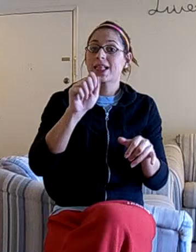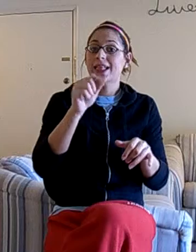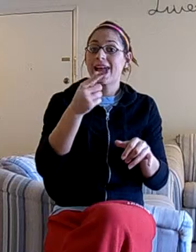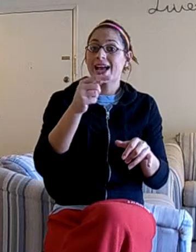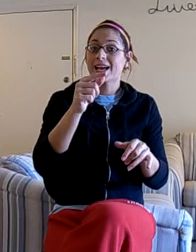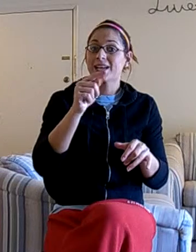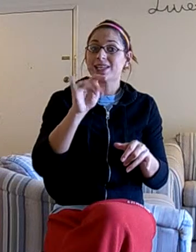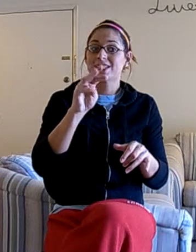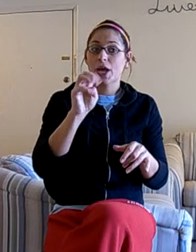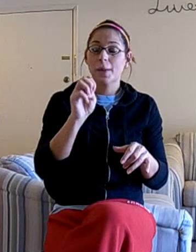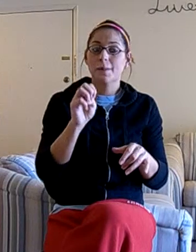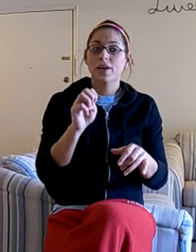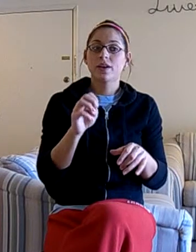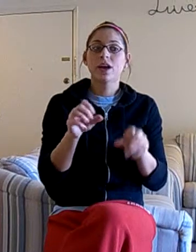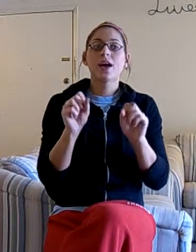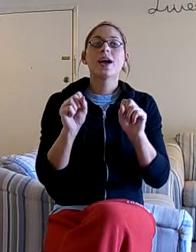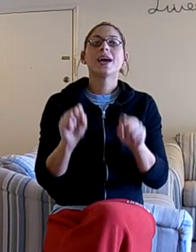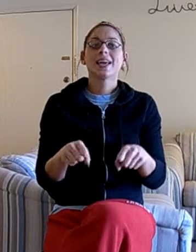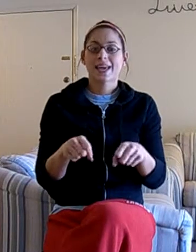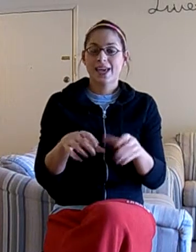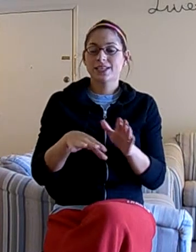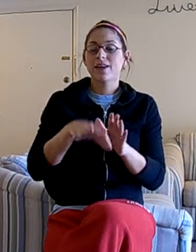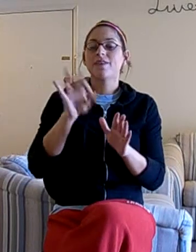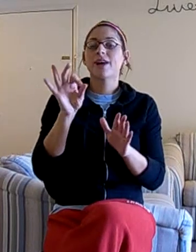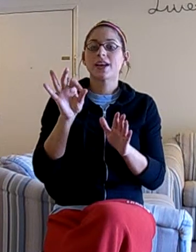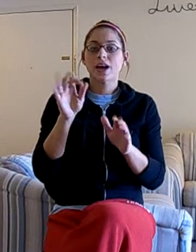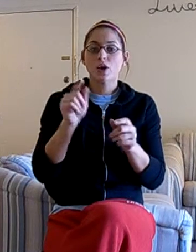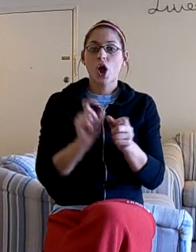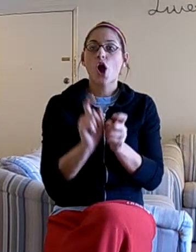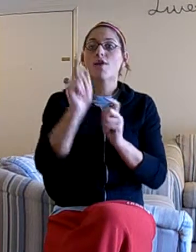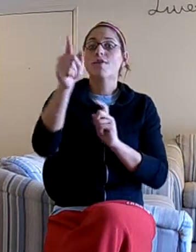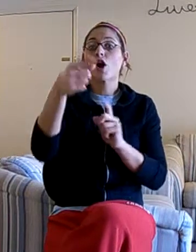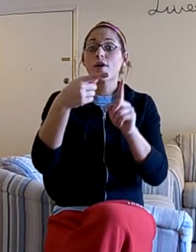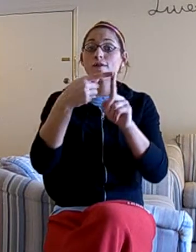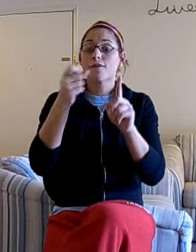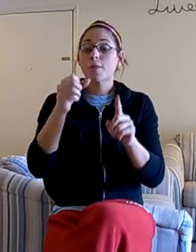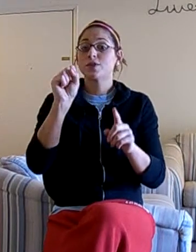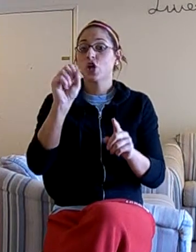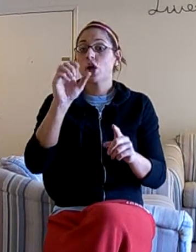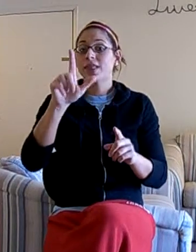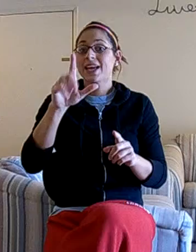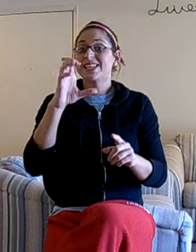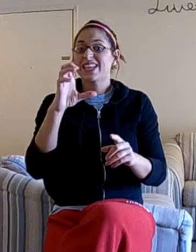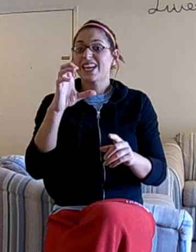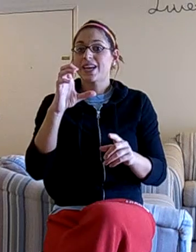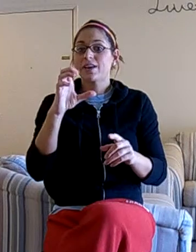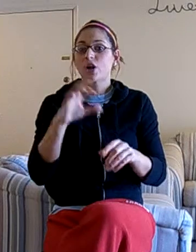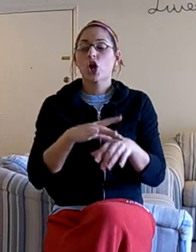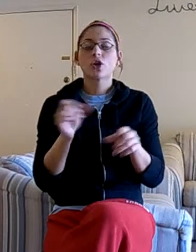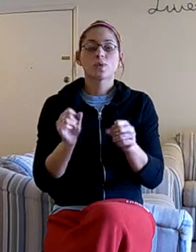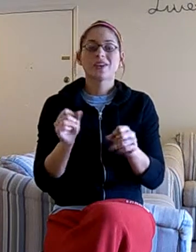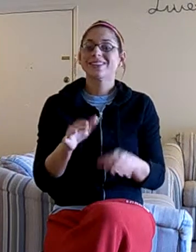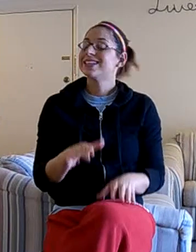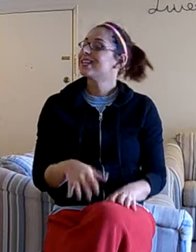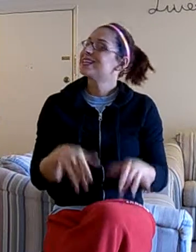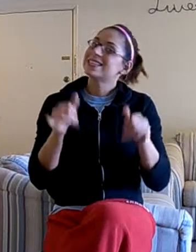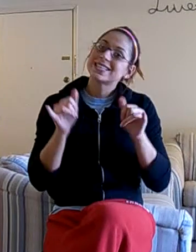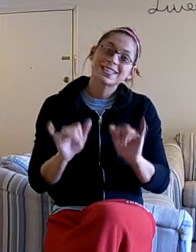find out how far away that earthquake is from Salt Lake City. This is still not enough. It could be one of